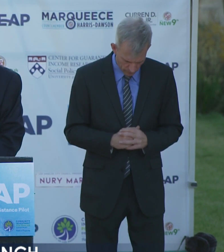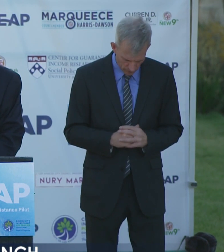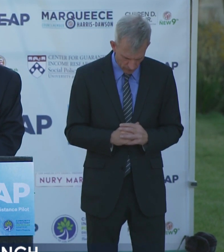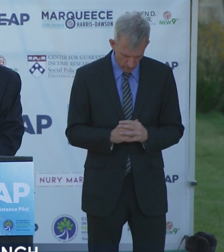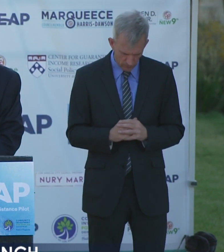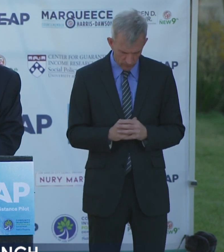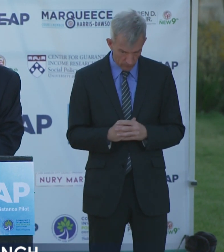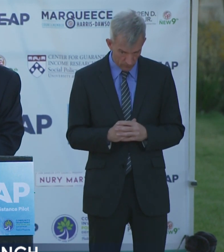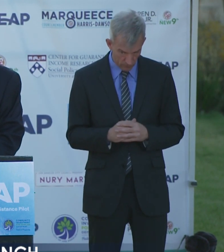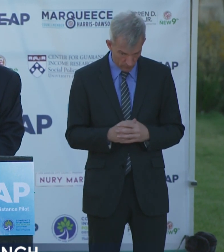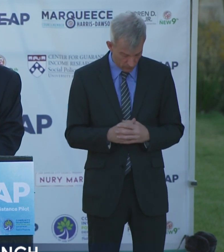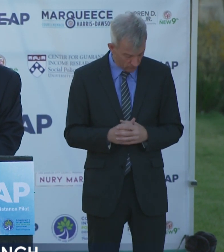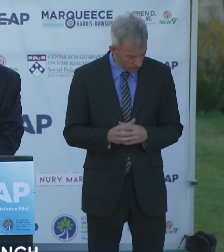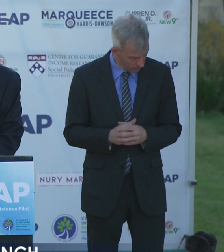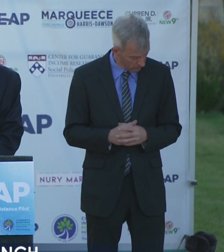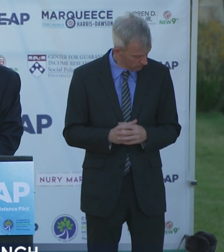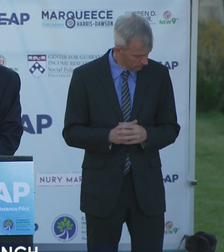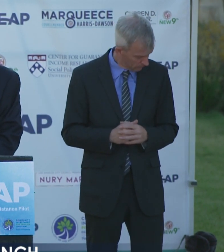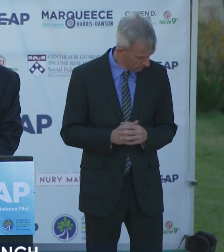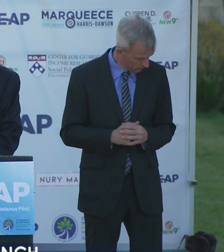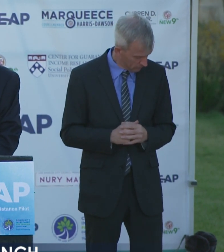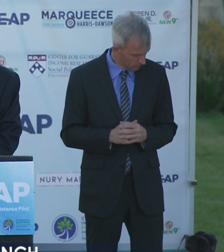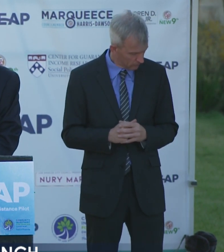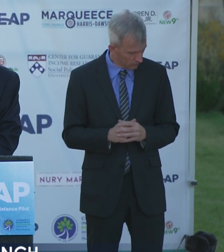important to note that